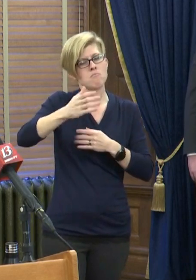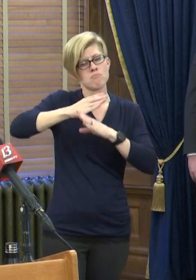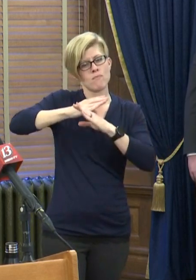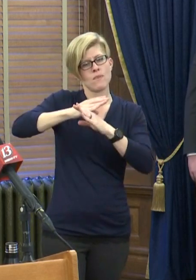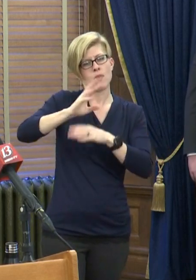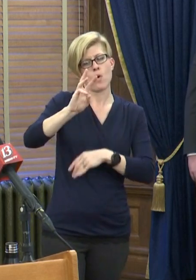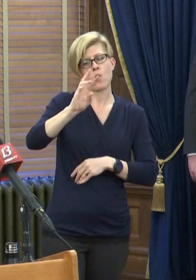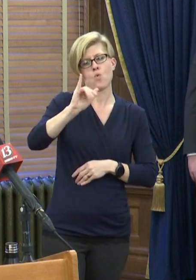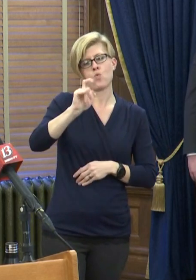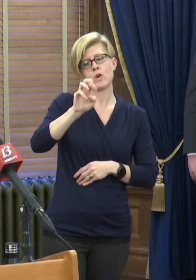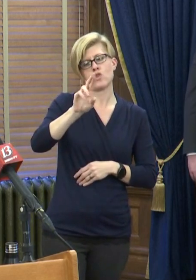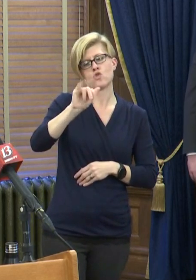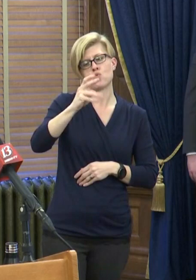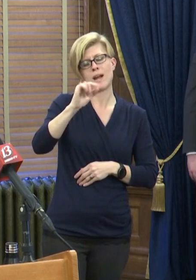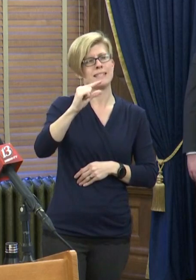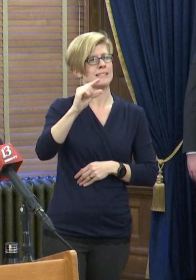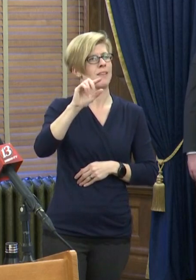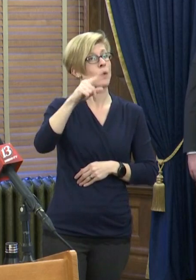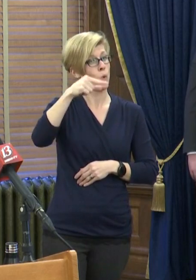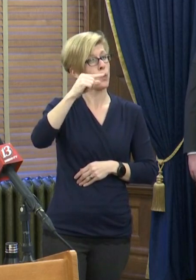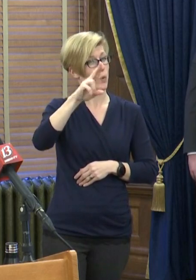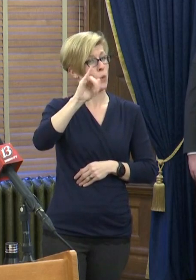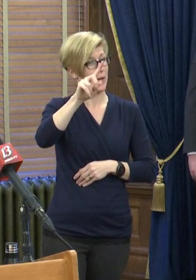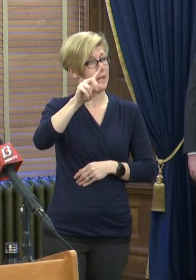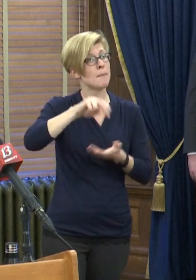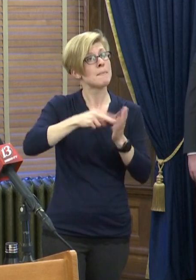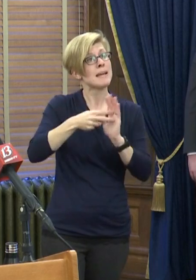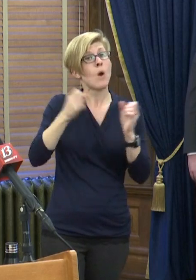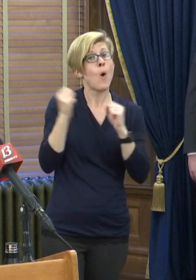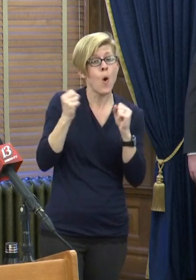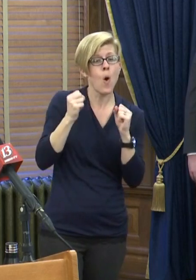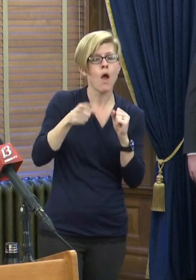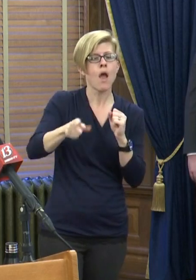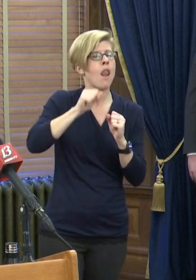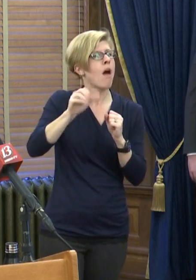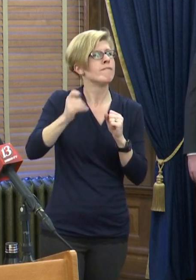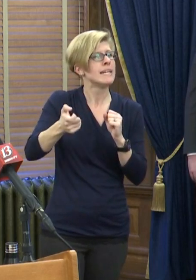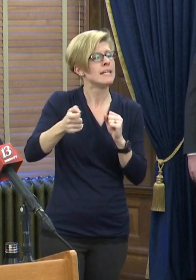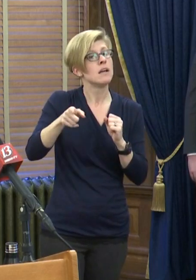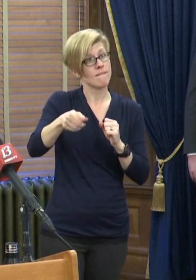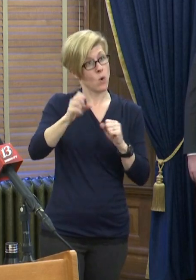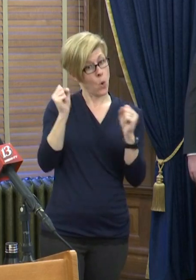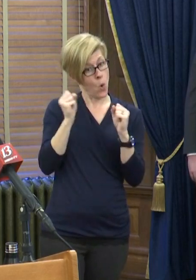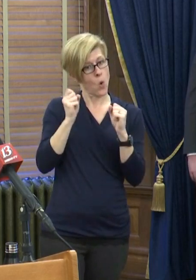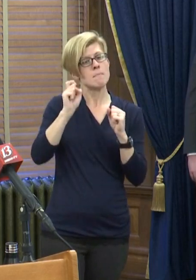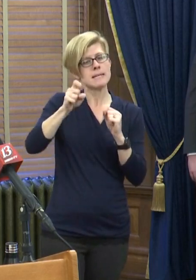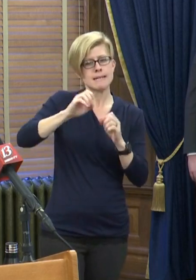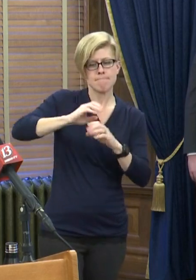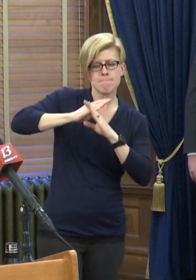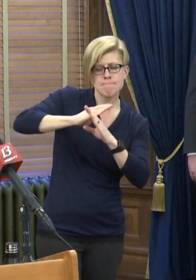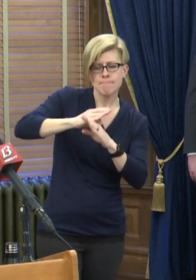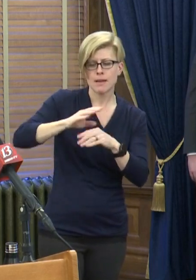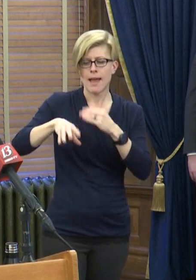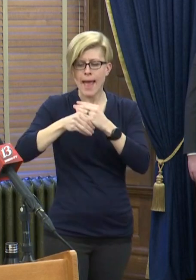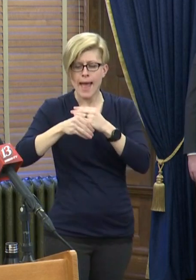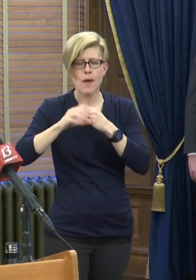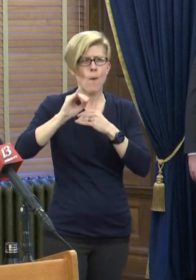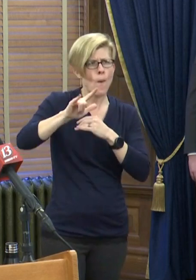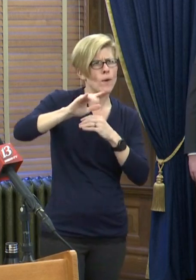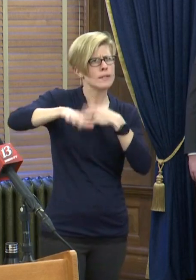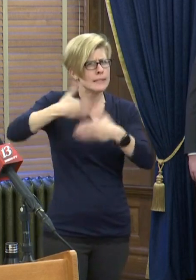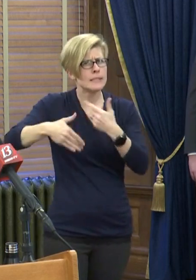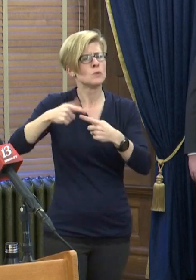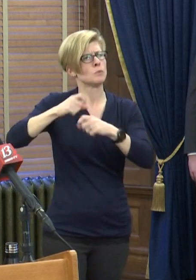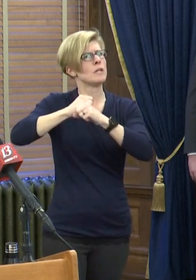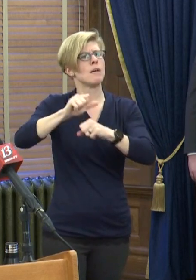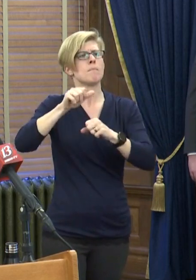role. Our state and our nation must learn from these tragedies. We must invest in core services,